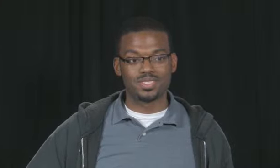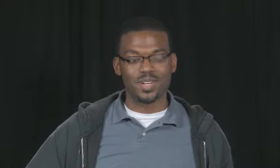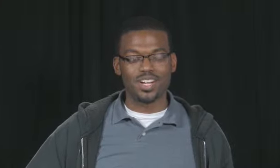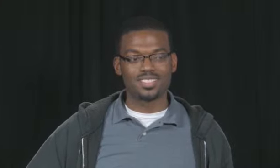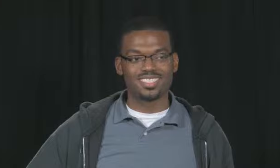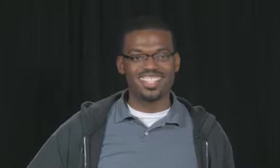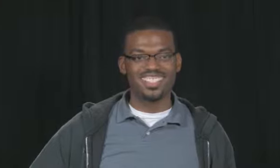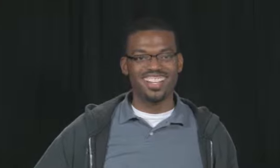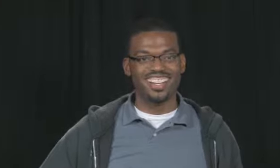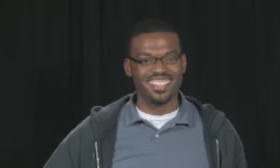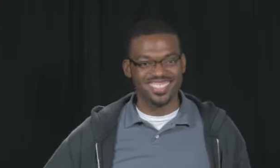Oh, wow.